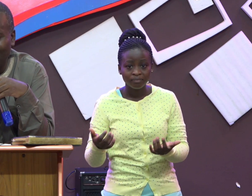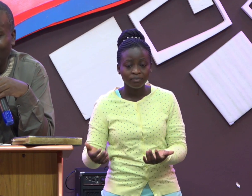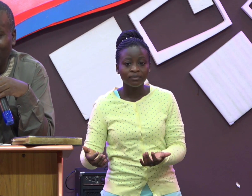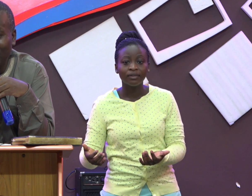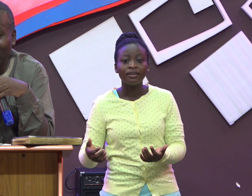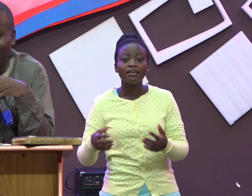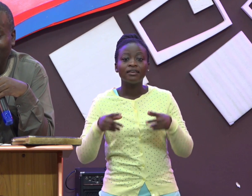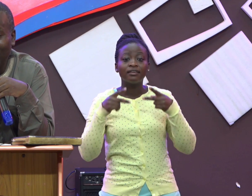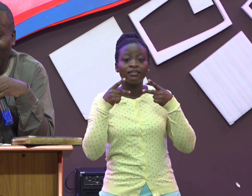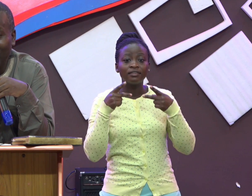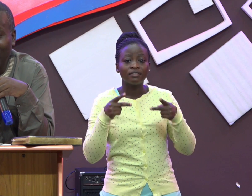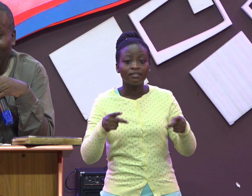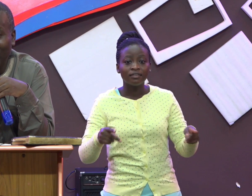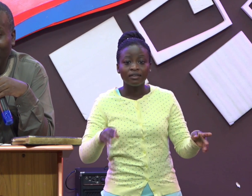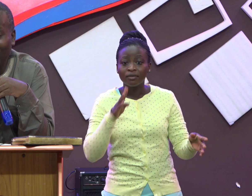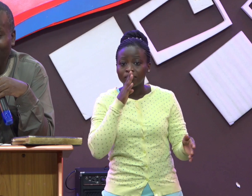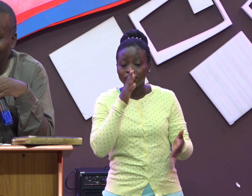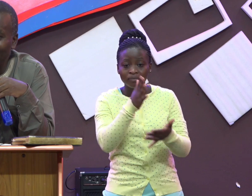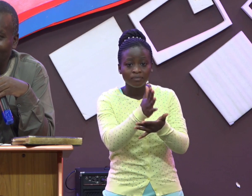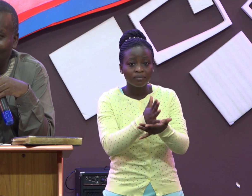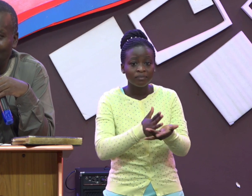sharpened. Then you start, they become something.